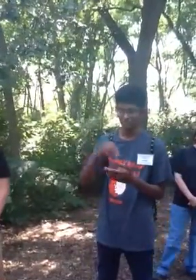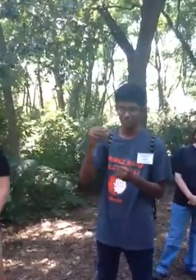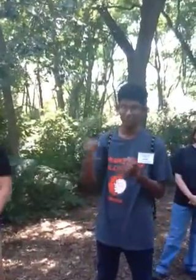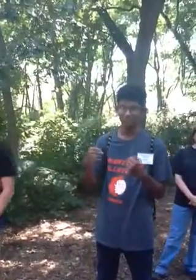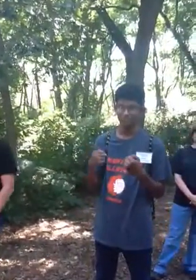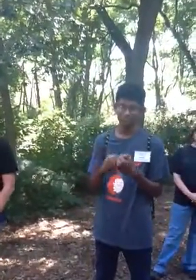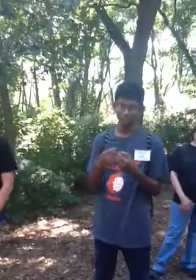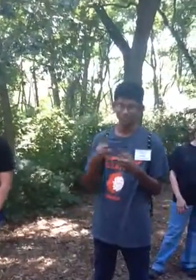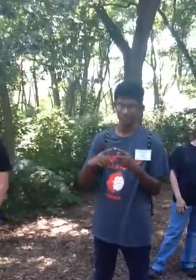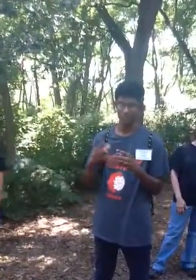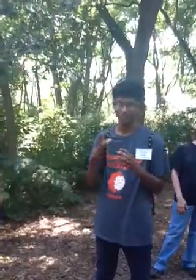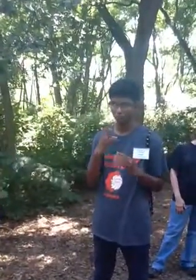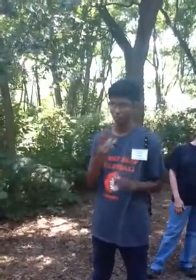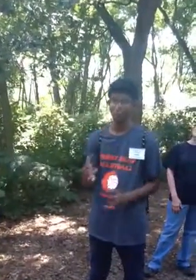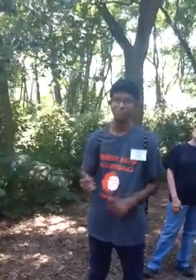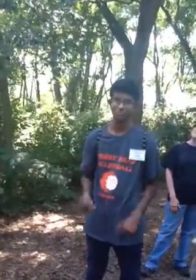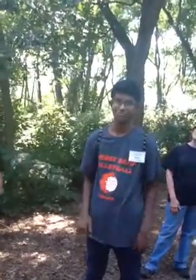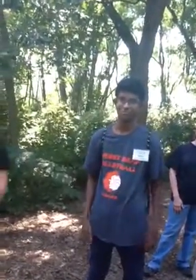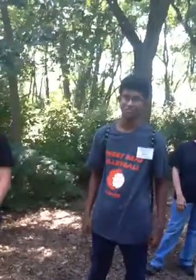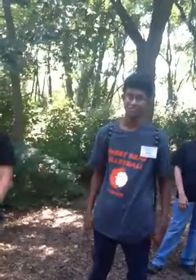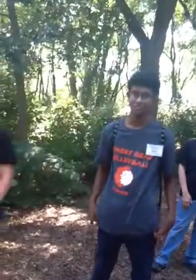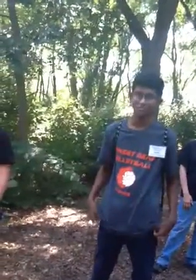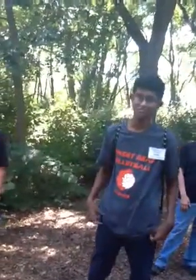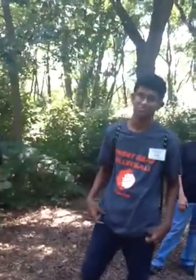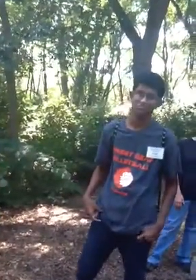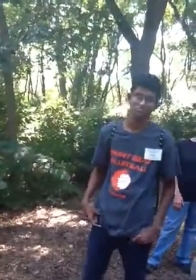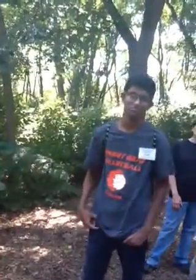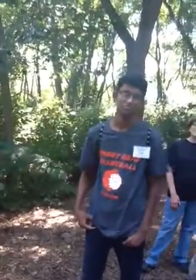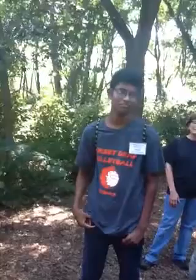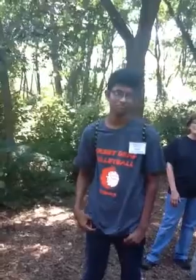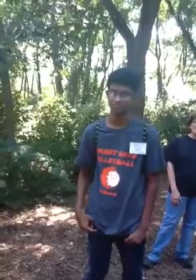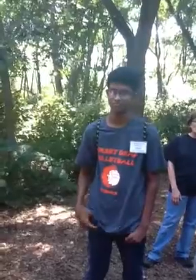I think my favorite thing, the thing that I learned about myself was support and trust.